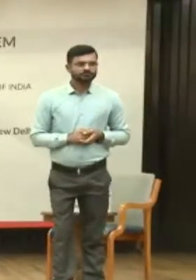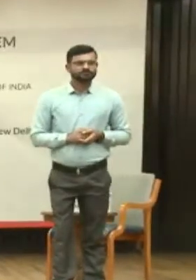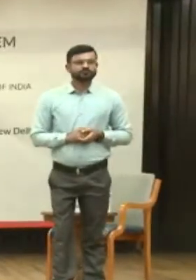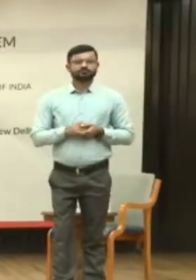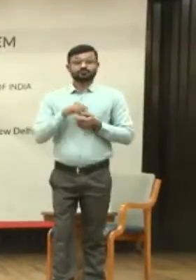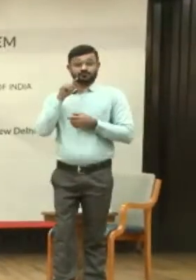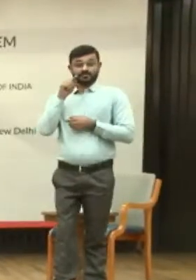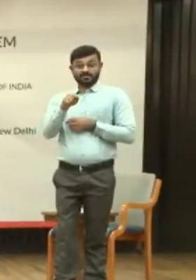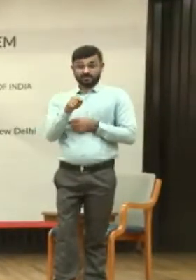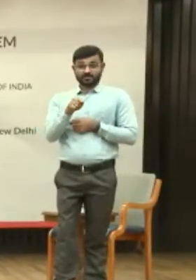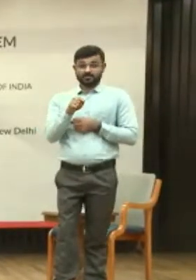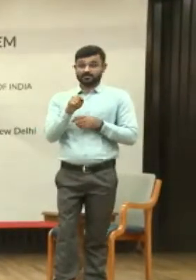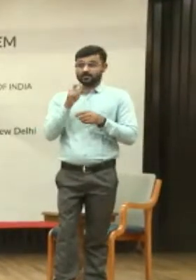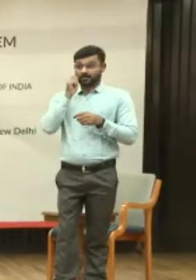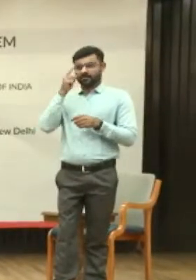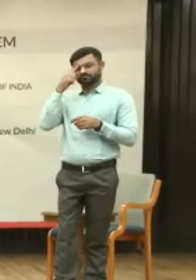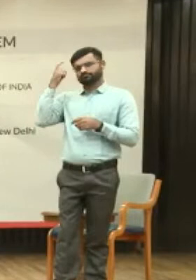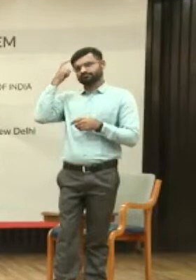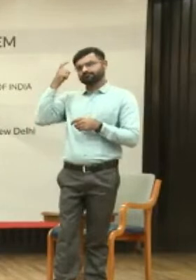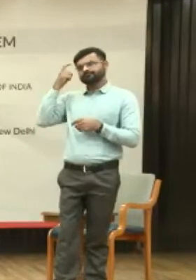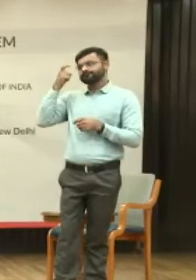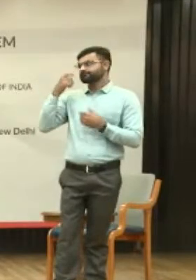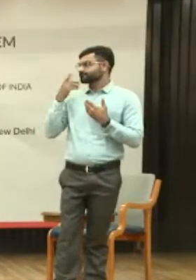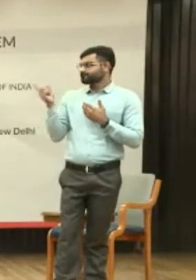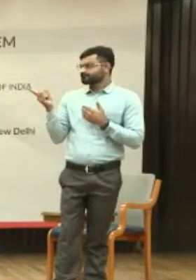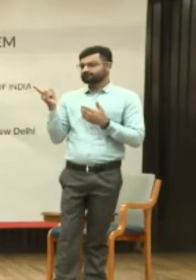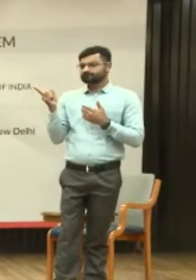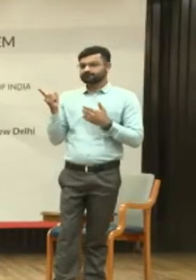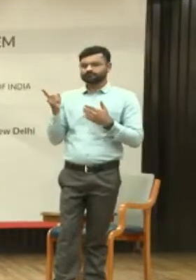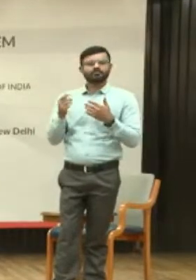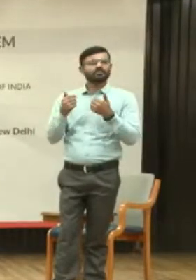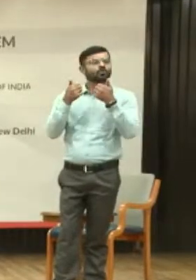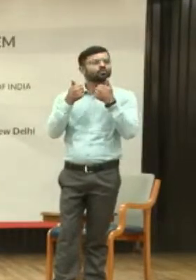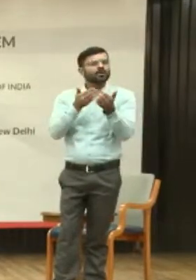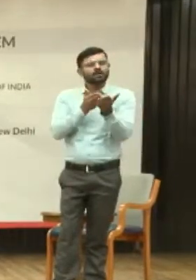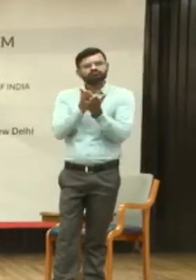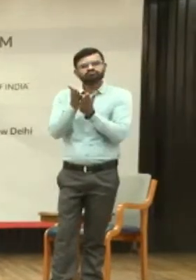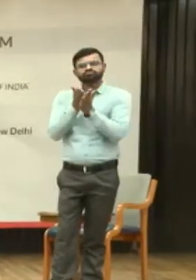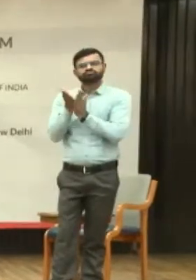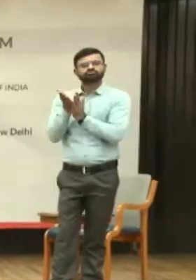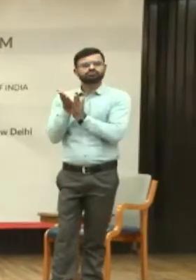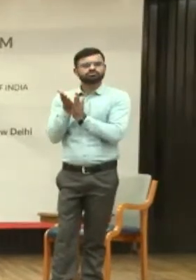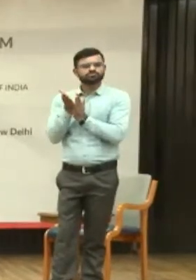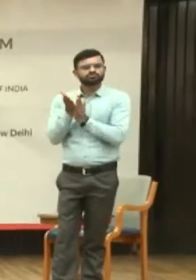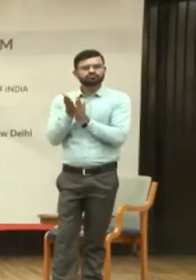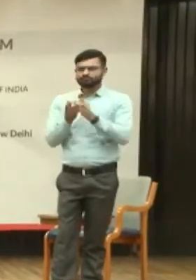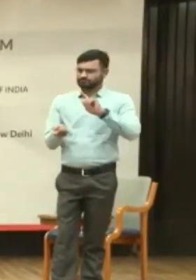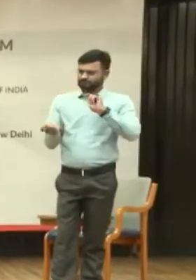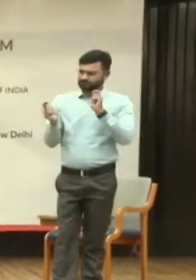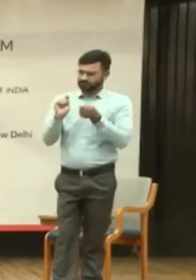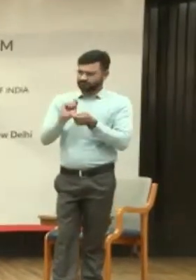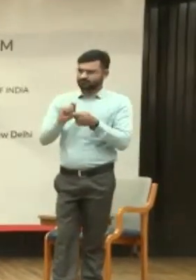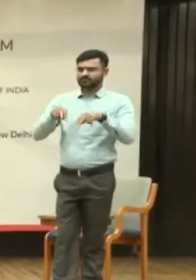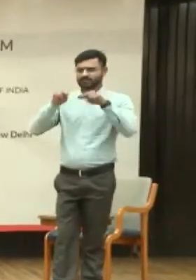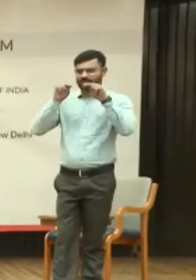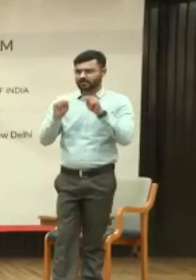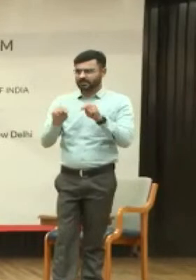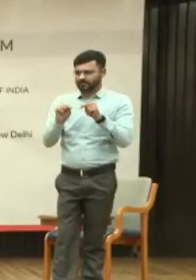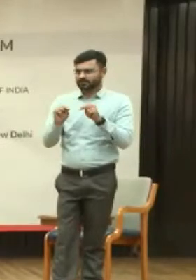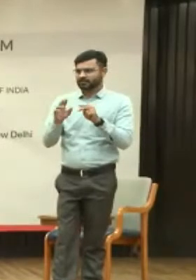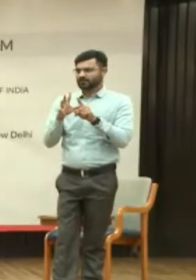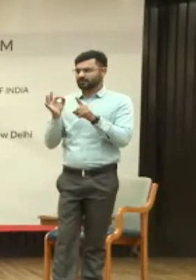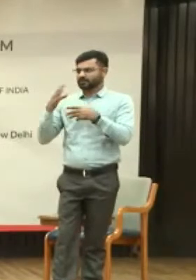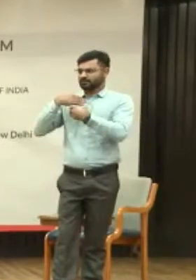So this clever gentleman thought that the best way to implement the recommendations and